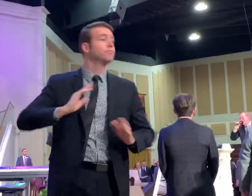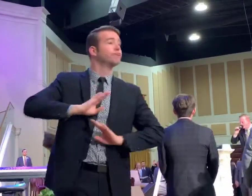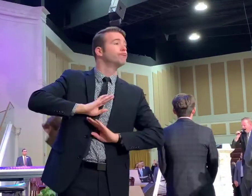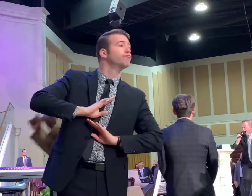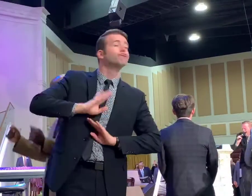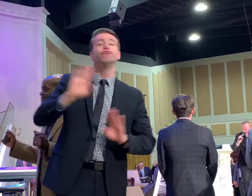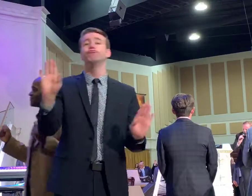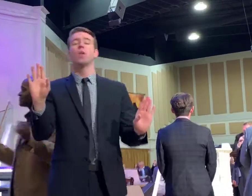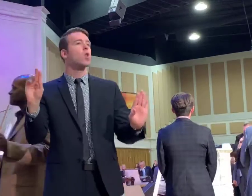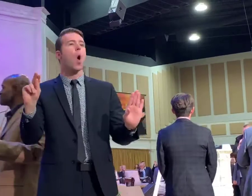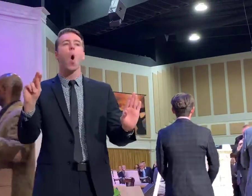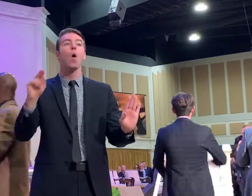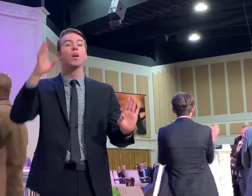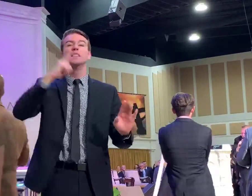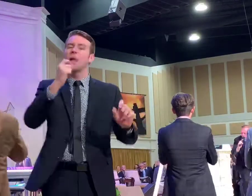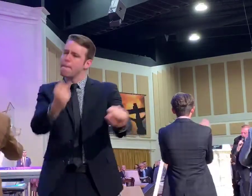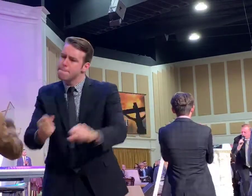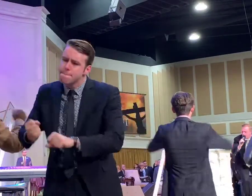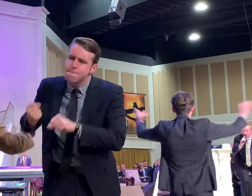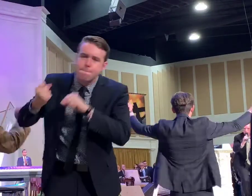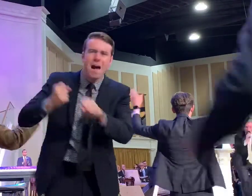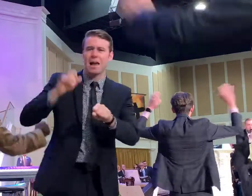move mightily.